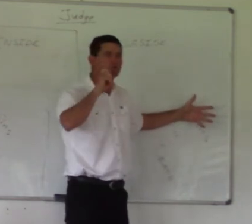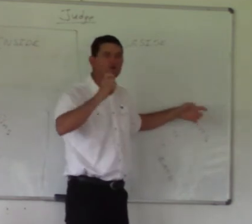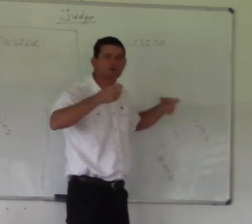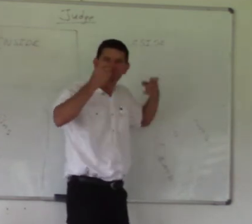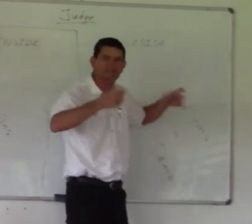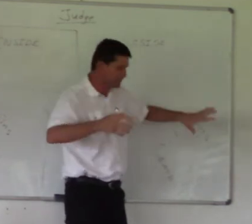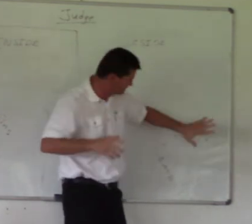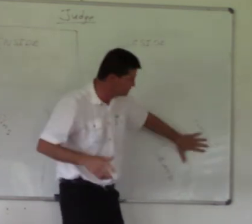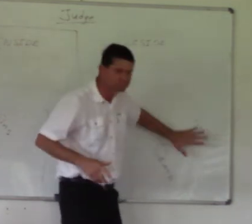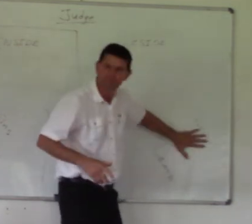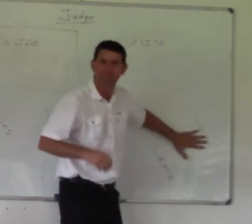Immoral sins.